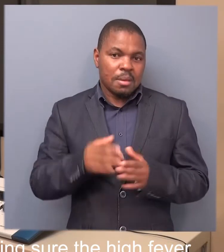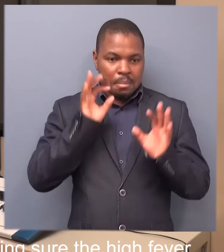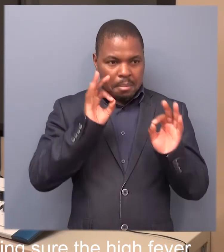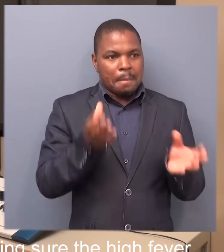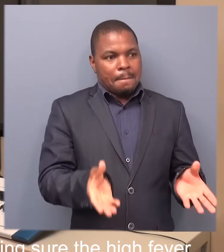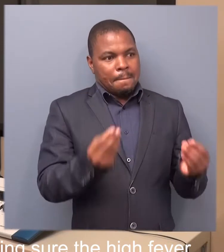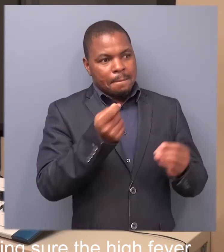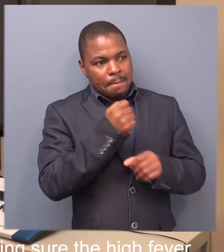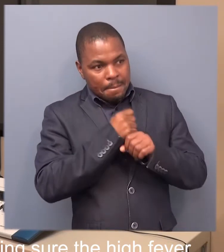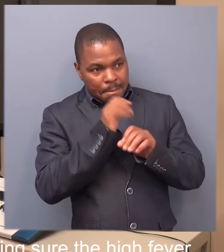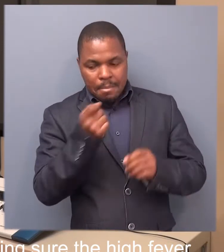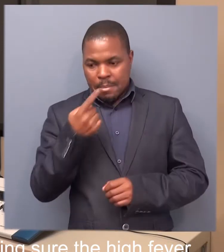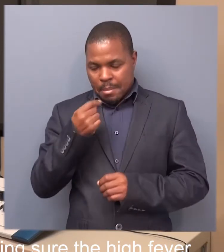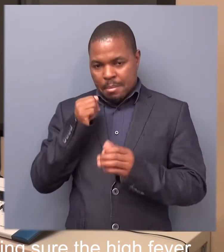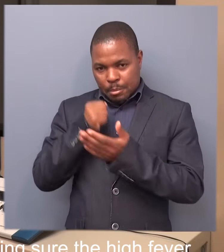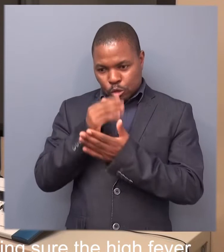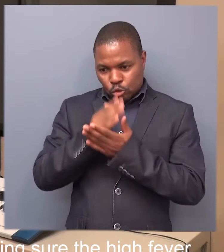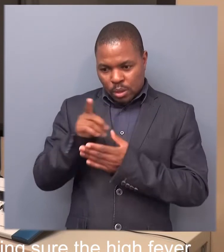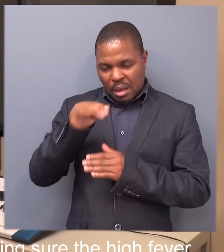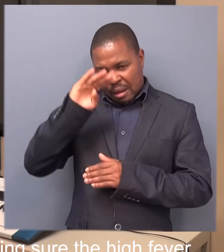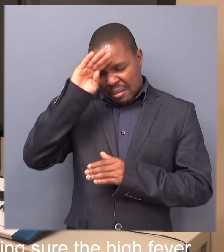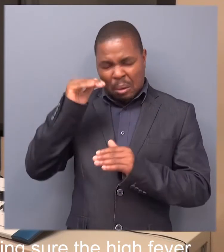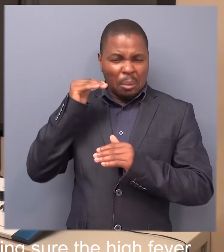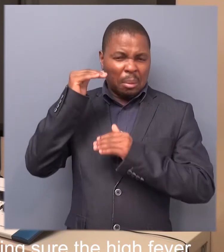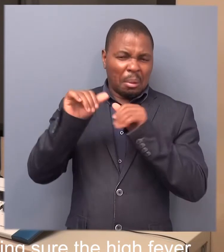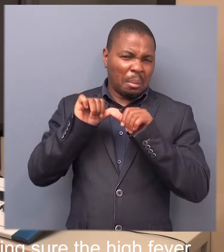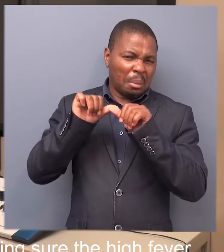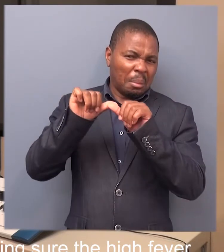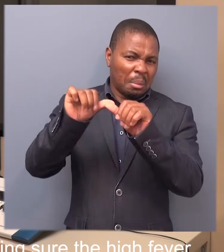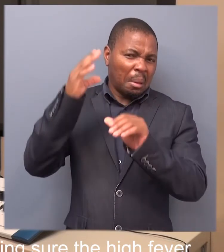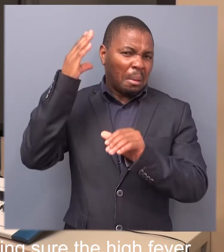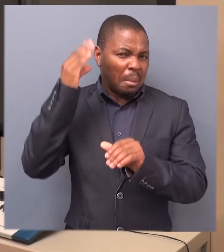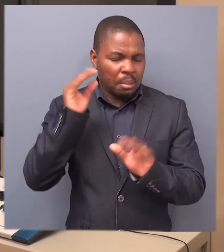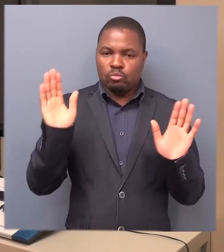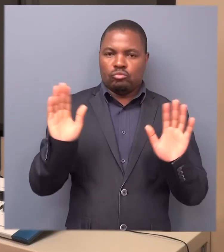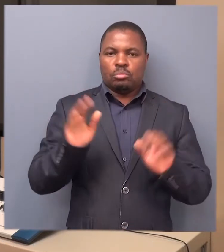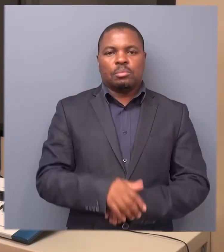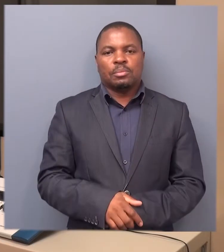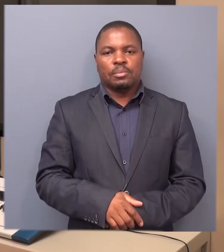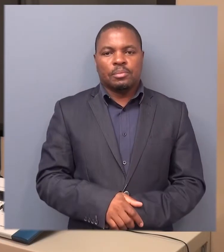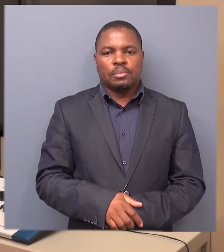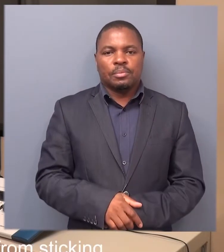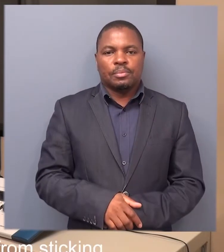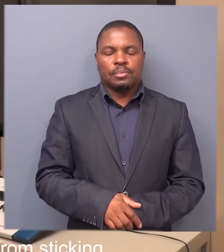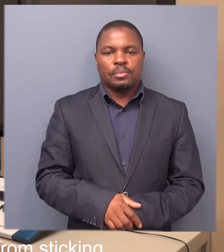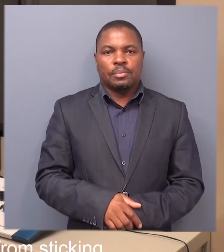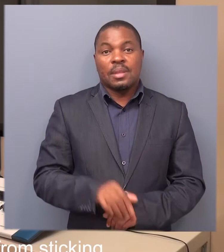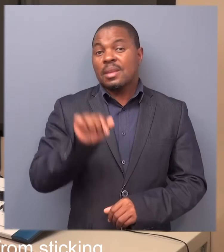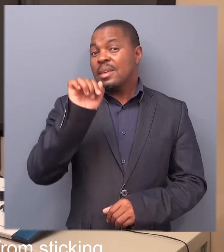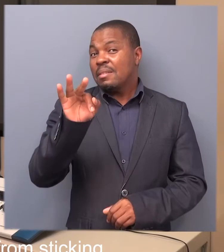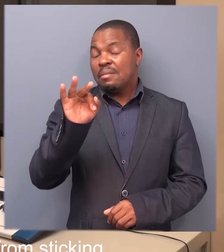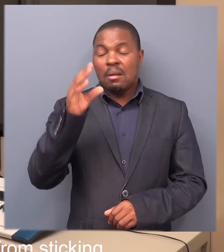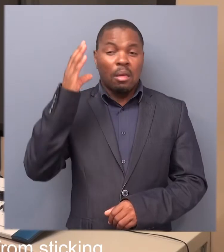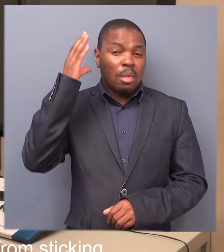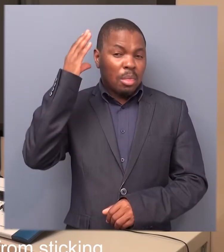treatment for that high fever and making sure it does not get to the point where conditions like a hearing loss can develop. If we